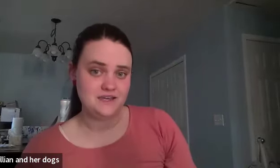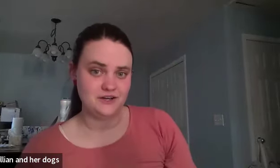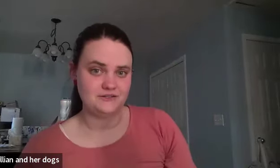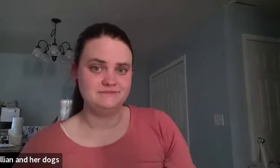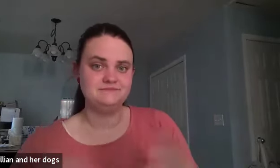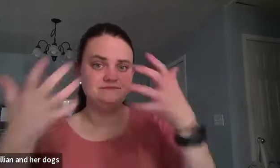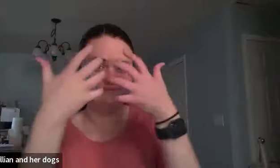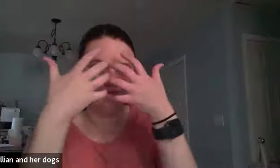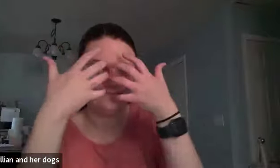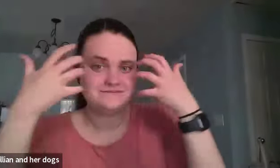Tiger.